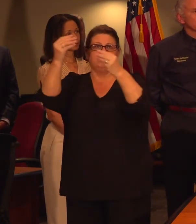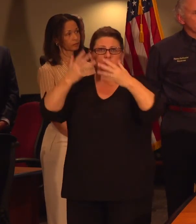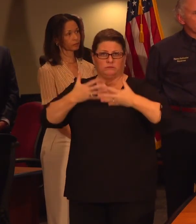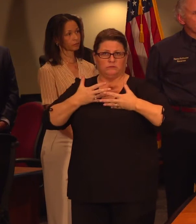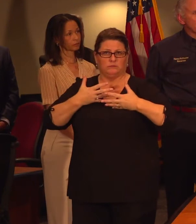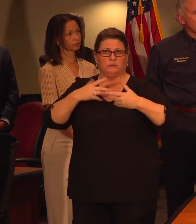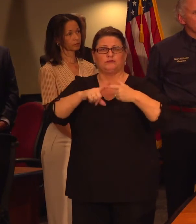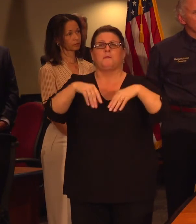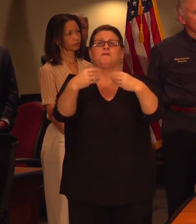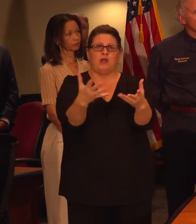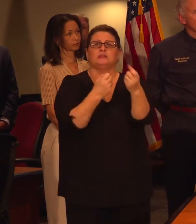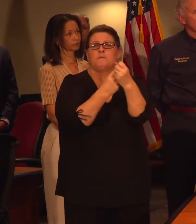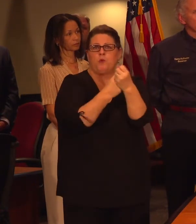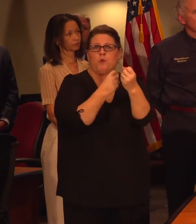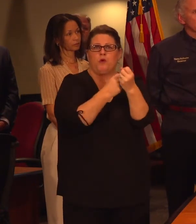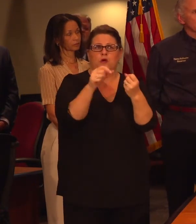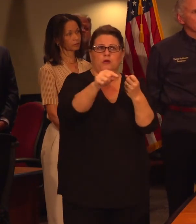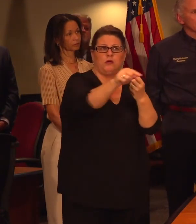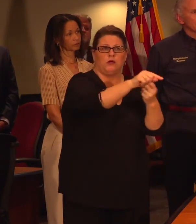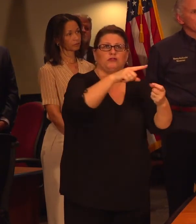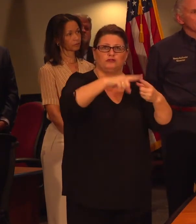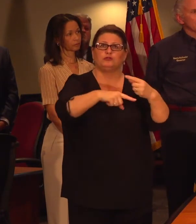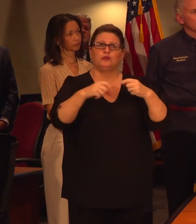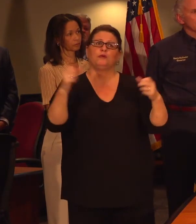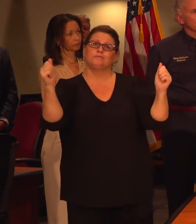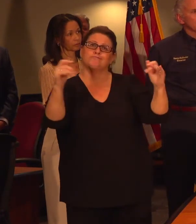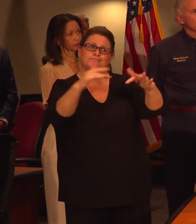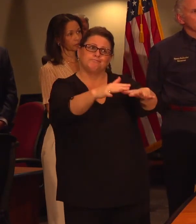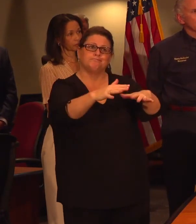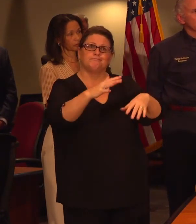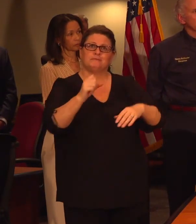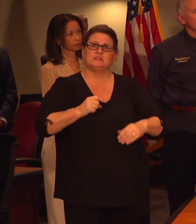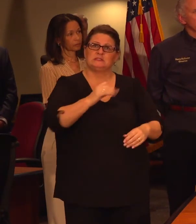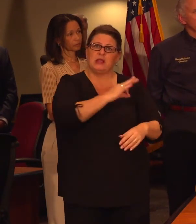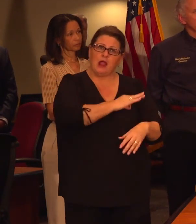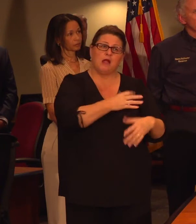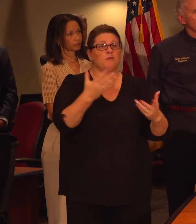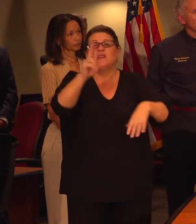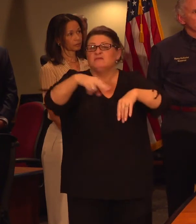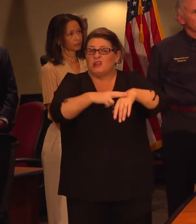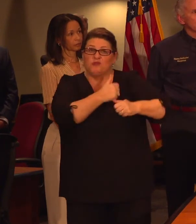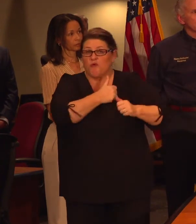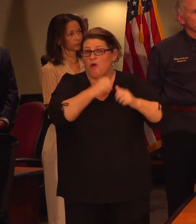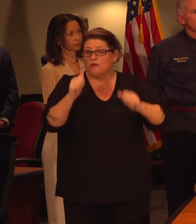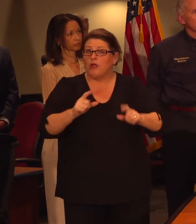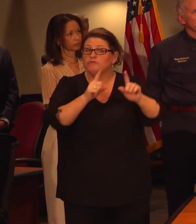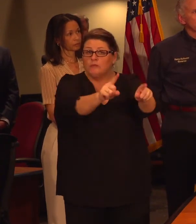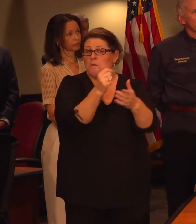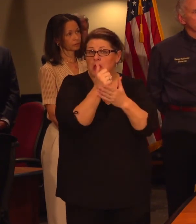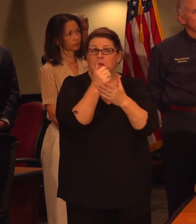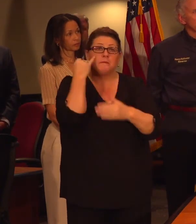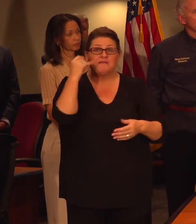to build up these external facilities, assets such as the National Guard could be available to help with that. We